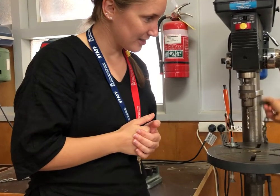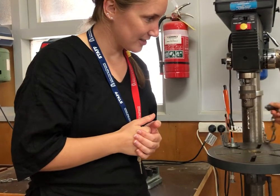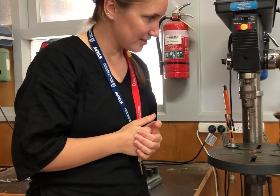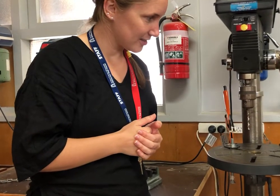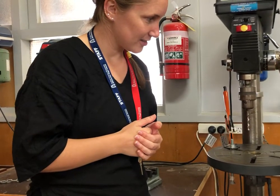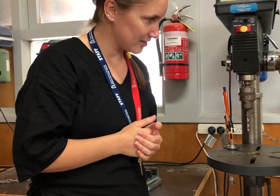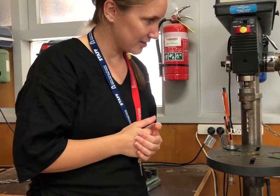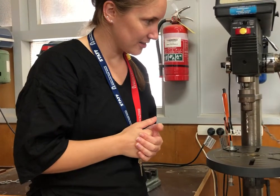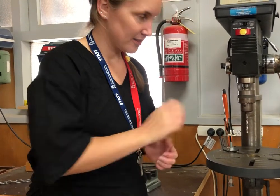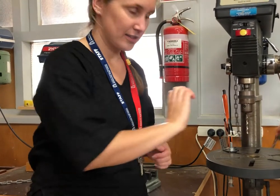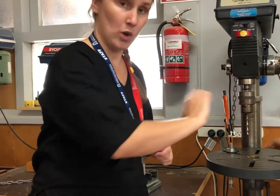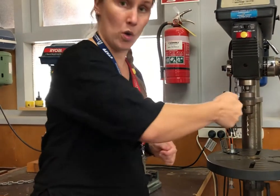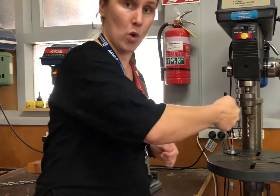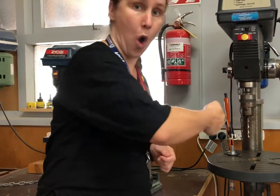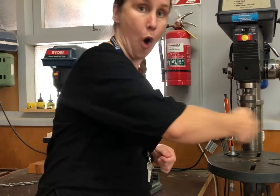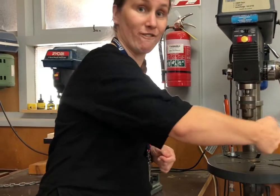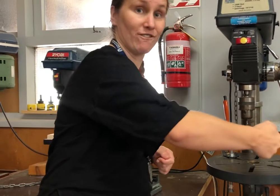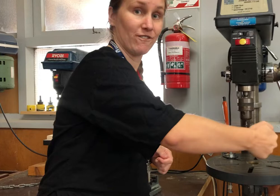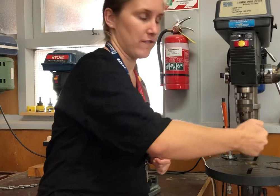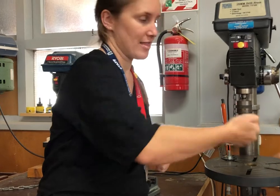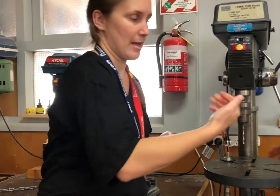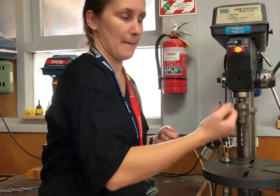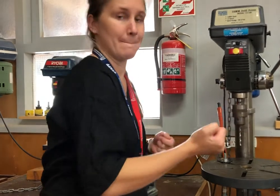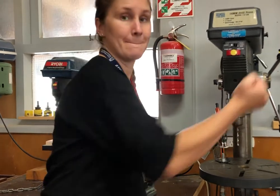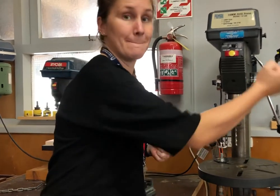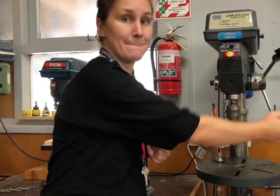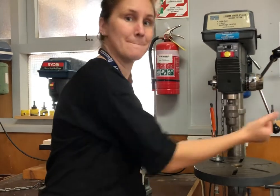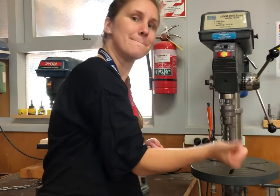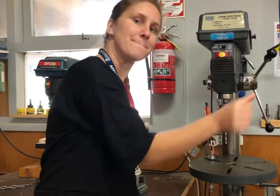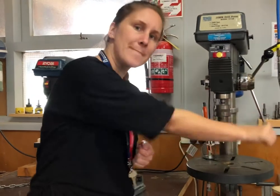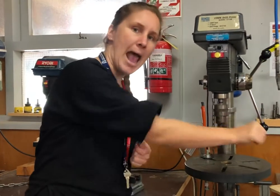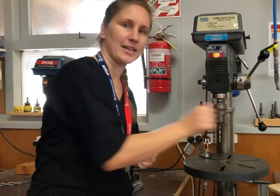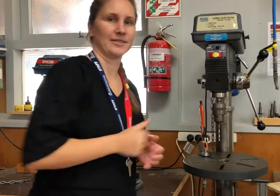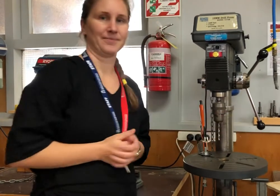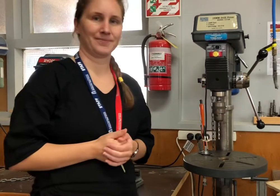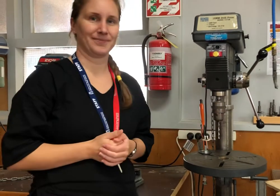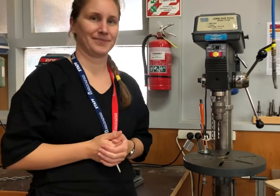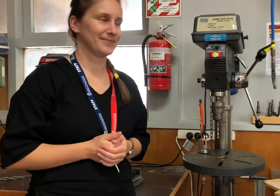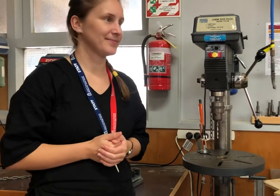And then remove it and hang it back out of the way of the working area.